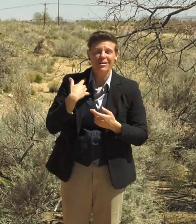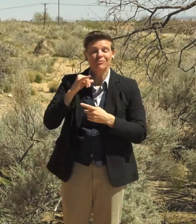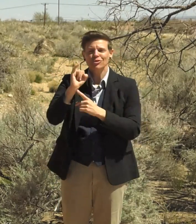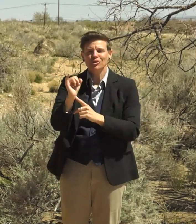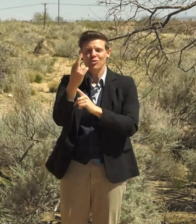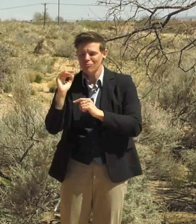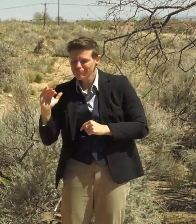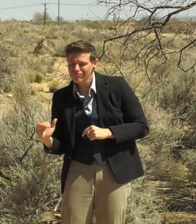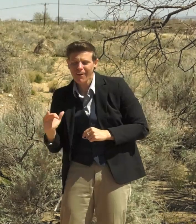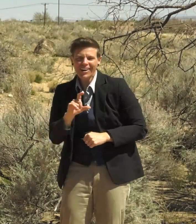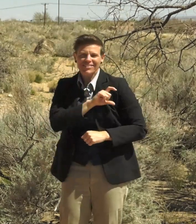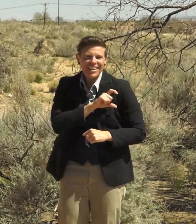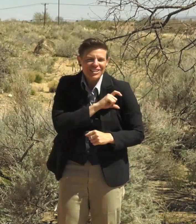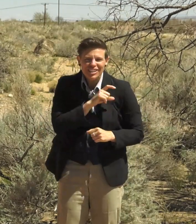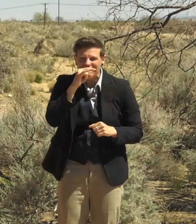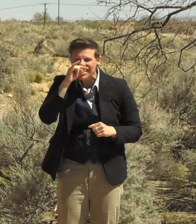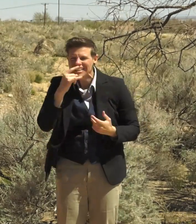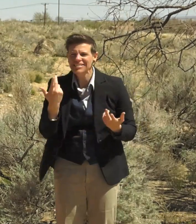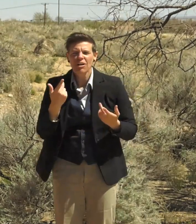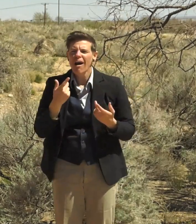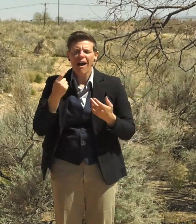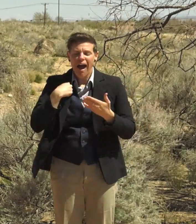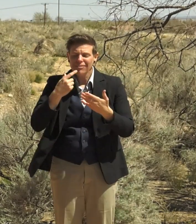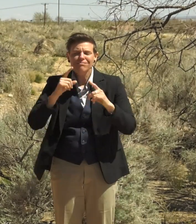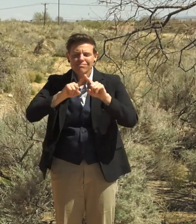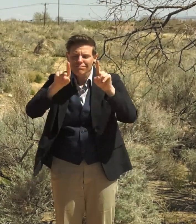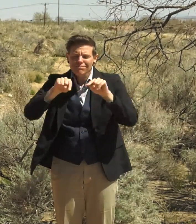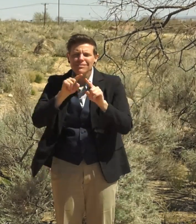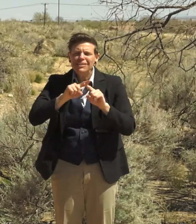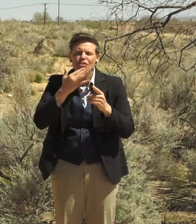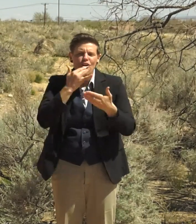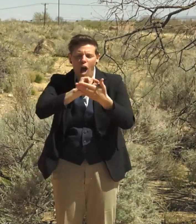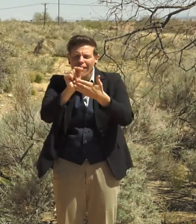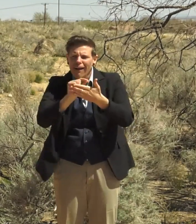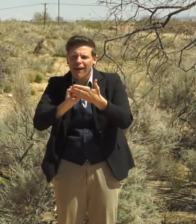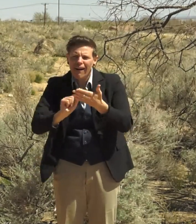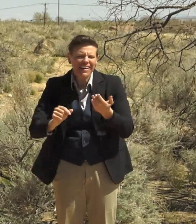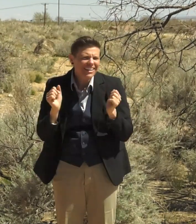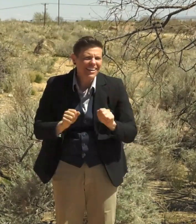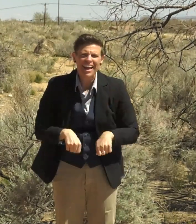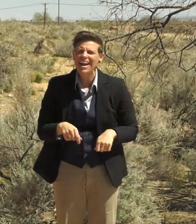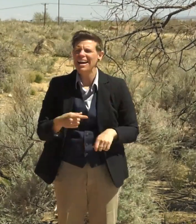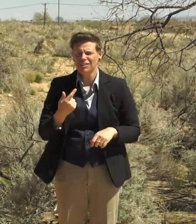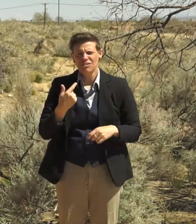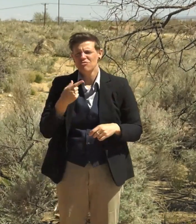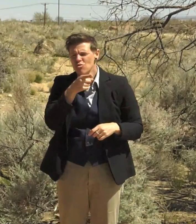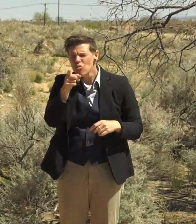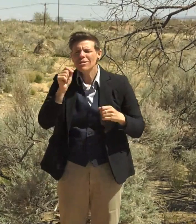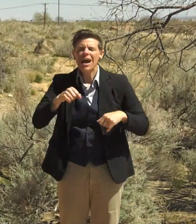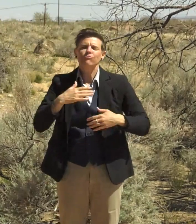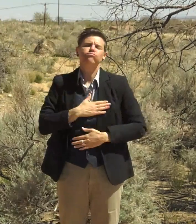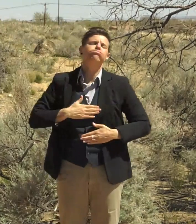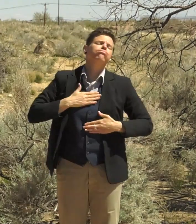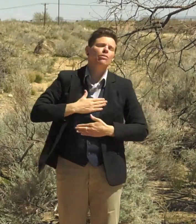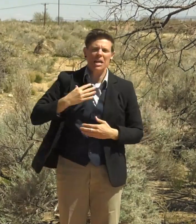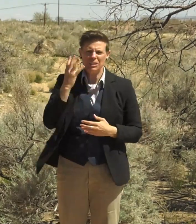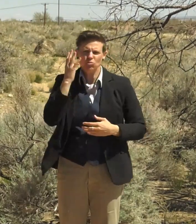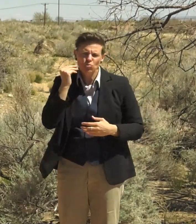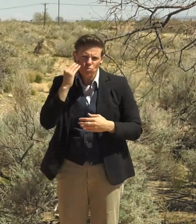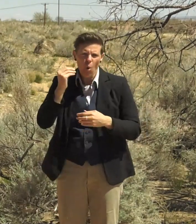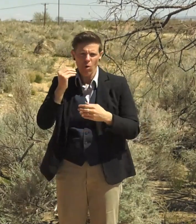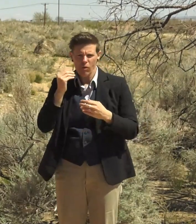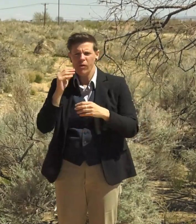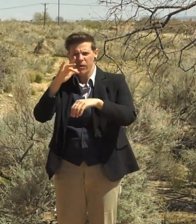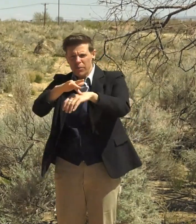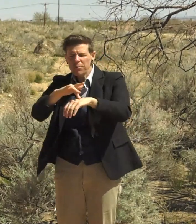coloring pages. So please experience your national parks by visiting us, but also from afar. I encourage